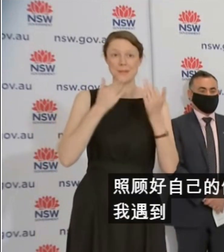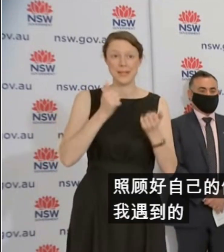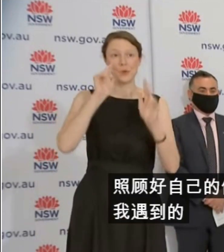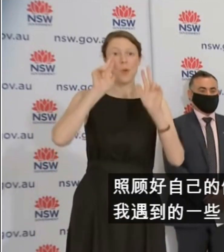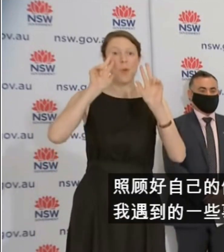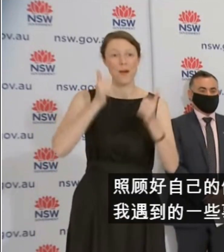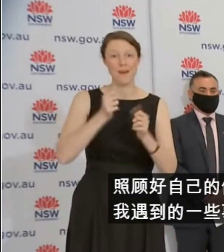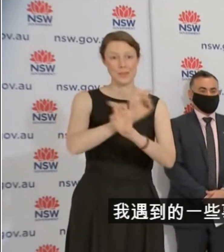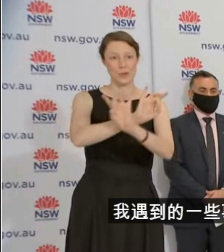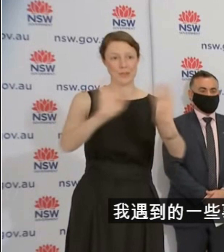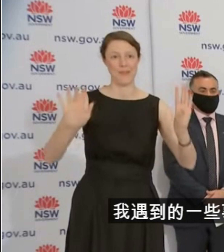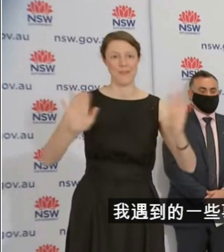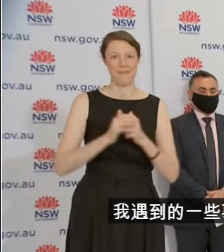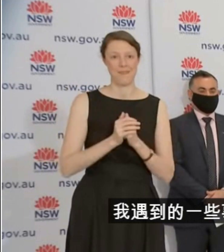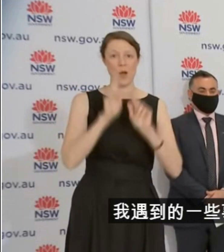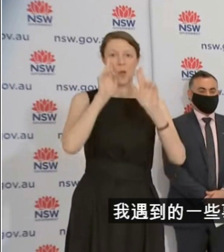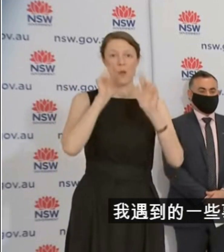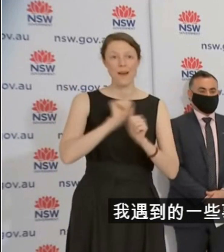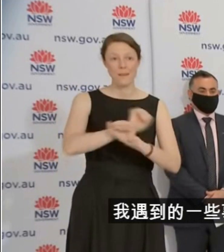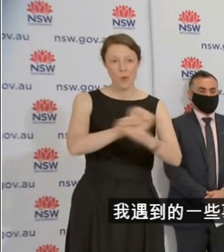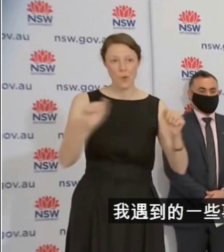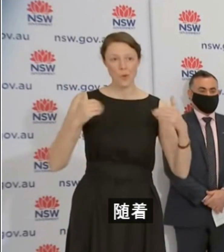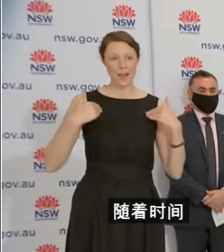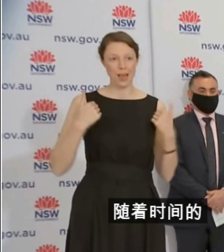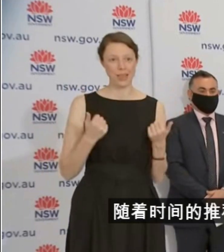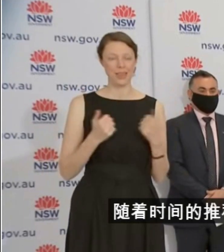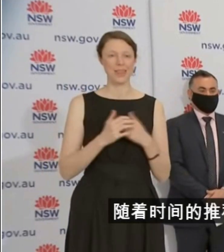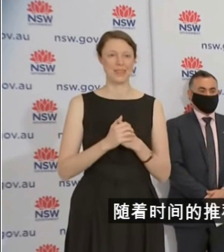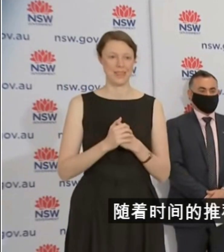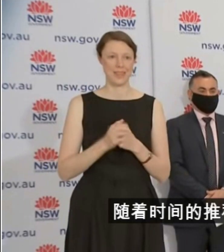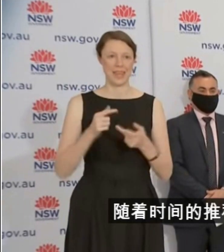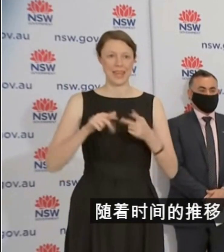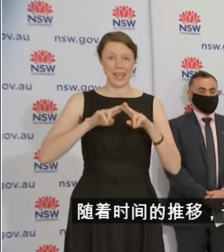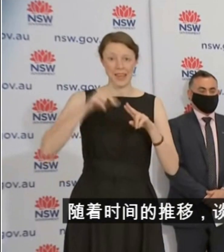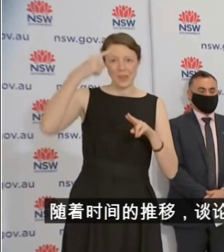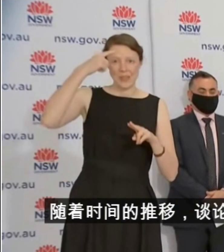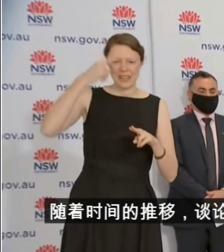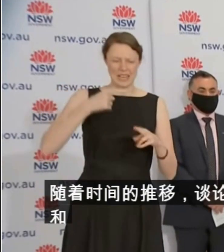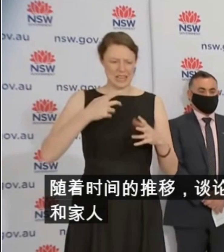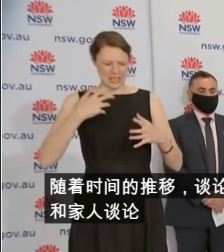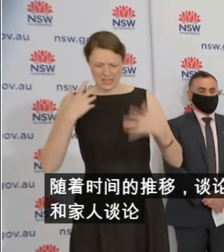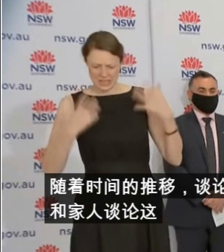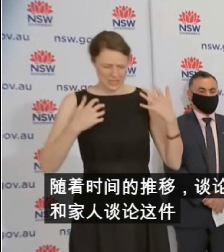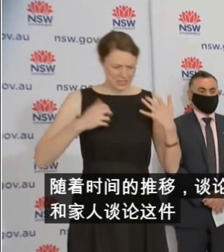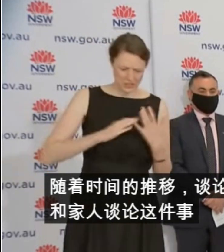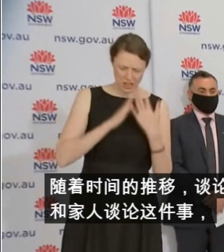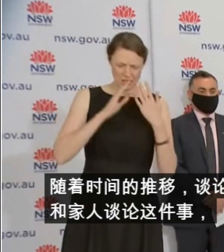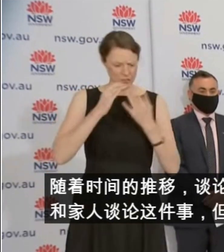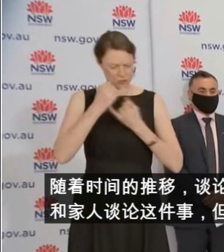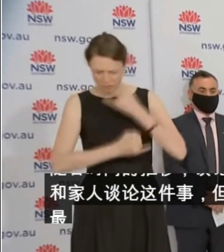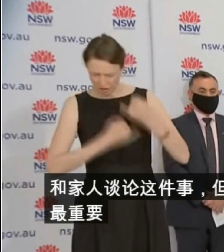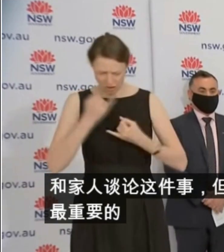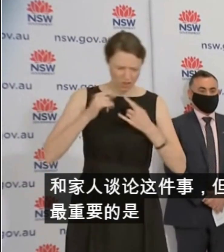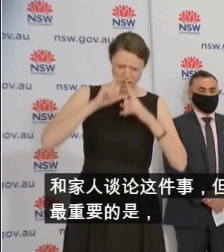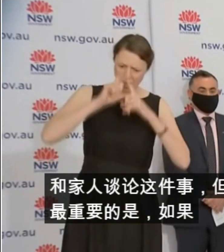the things which I'm talking about prove challenging and difficult to sustain over time, talk to your friends and talk to your family about it.